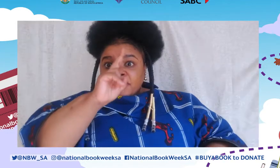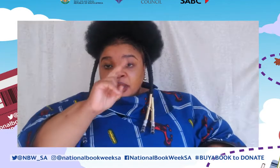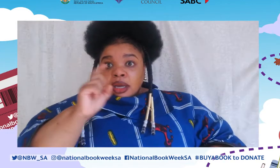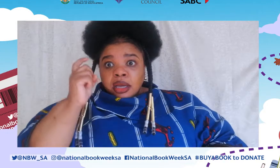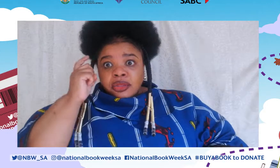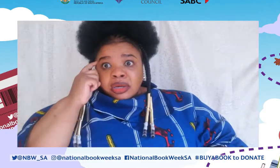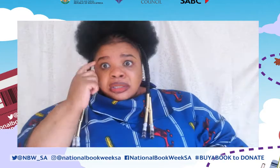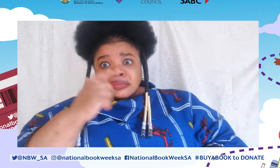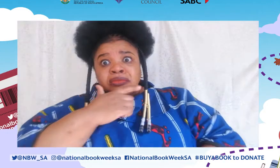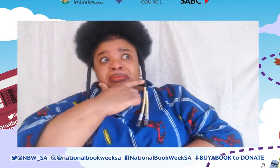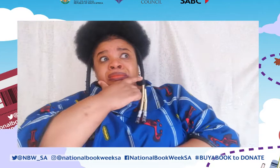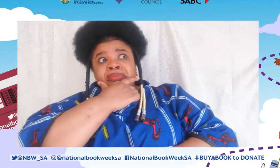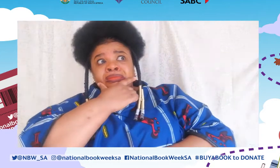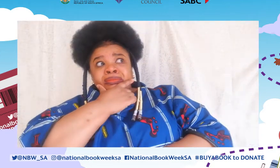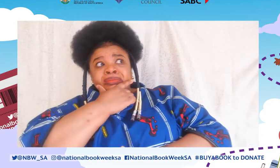And Vic thought,